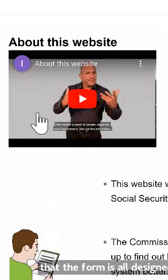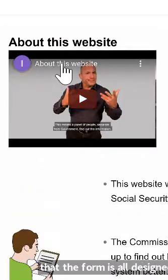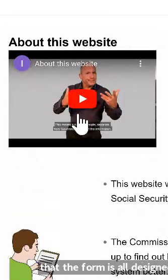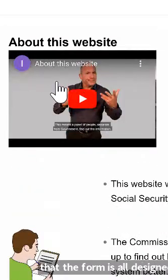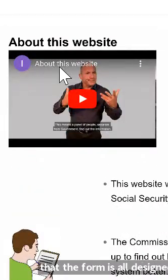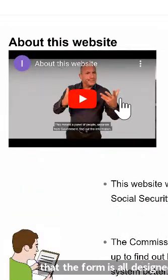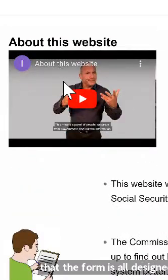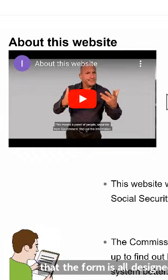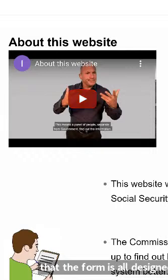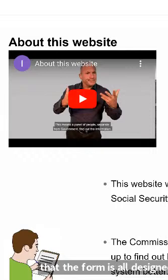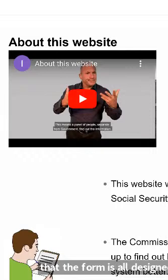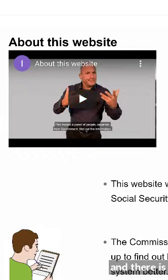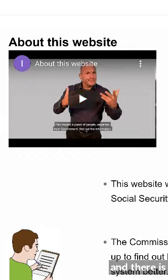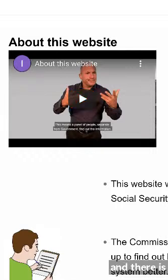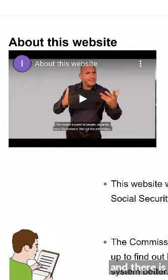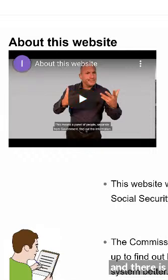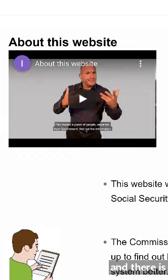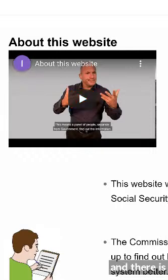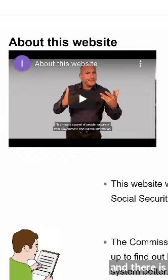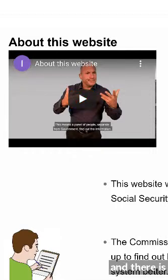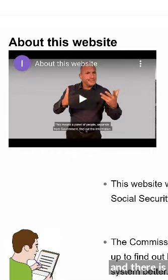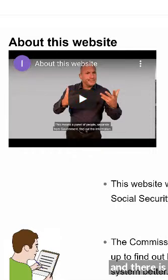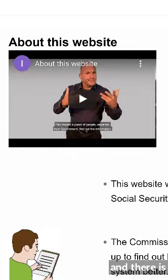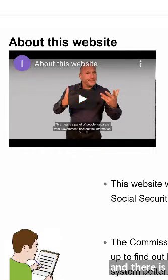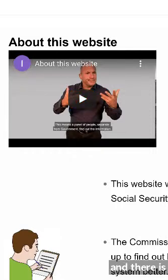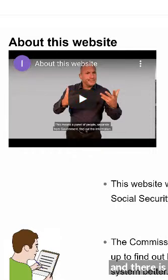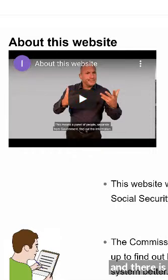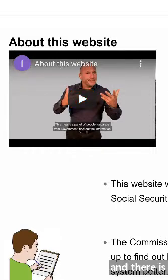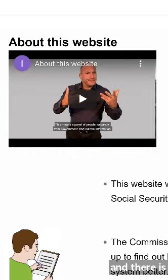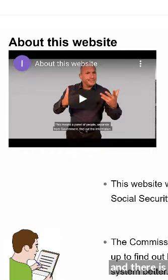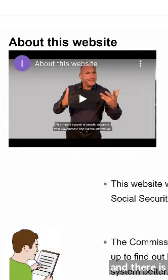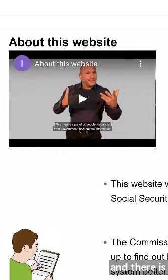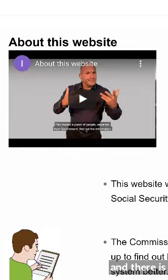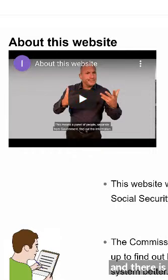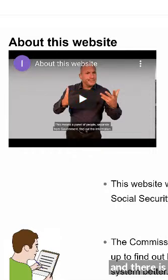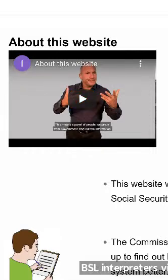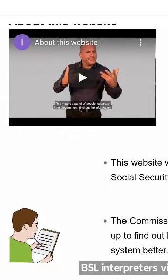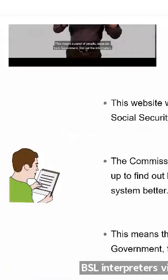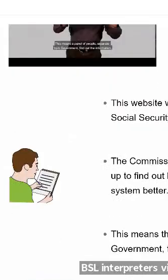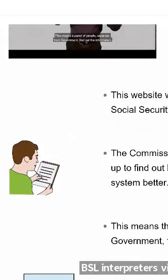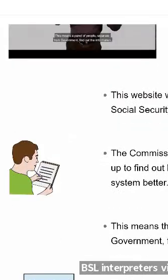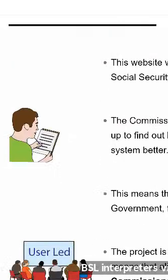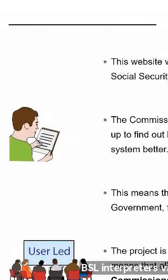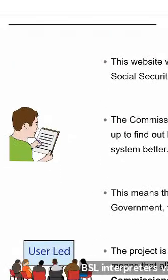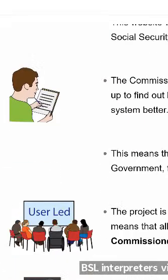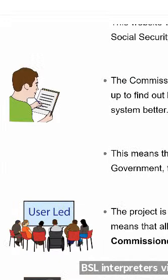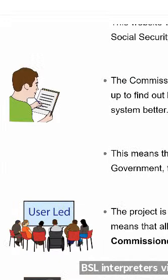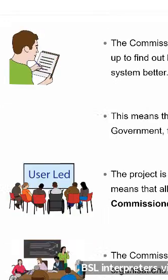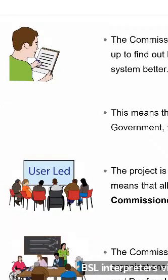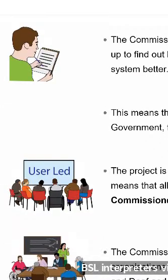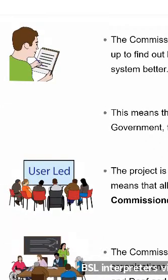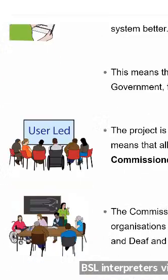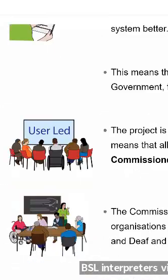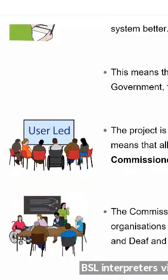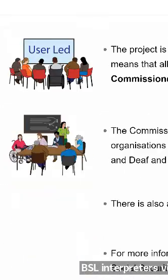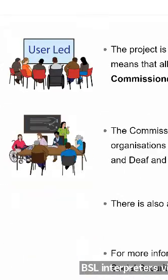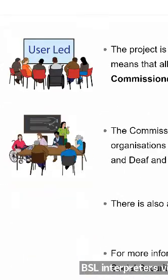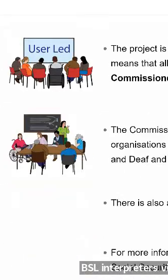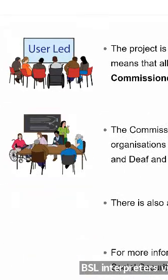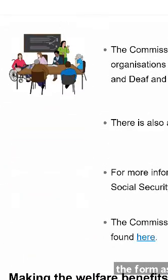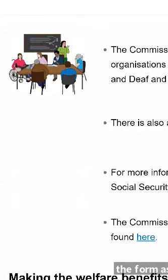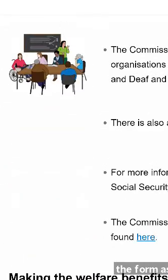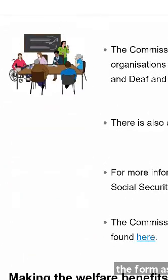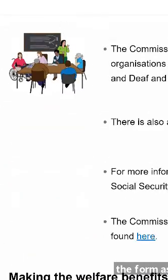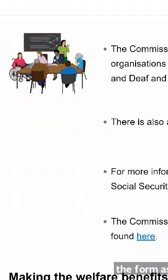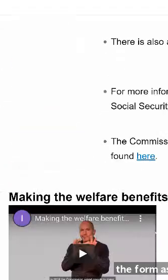videos embedded into the form as well. And I think that sort of highlights how the